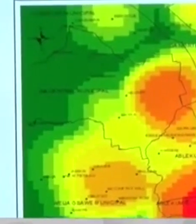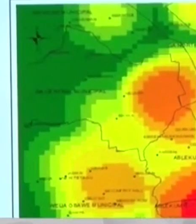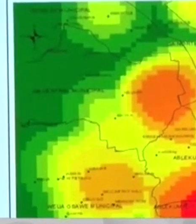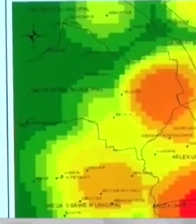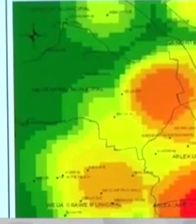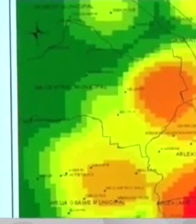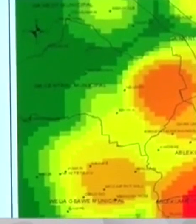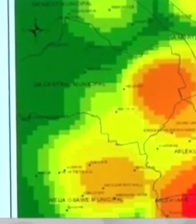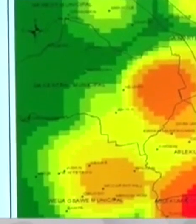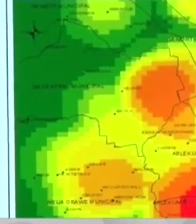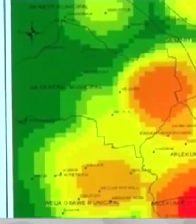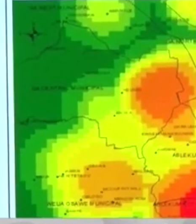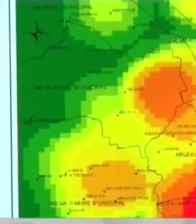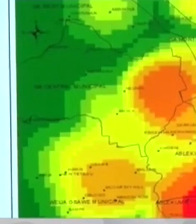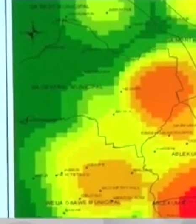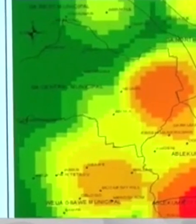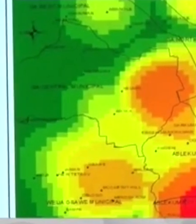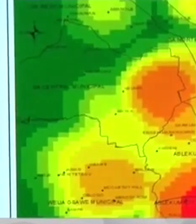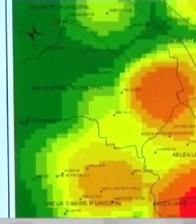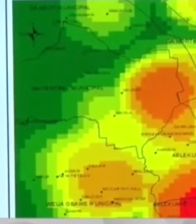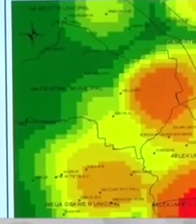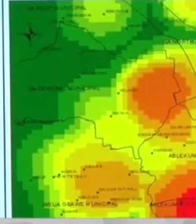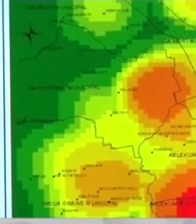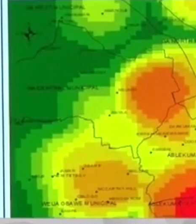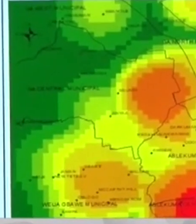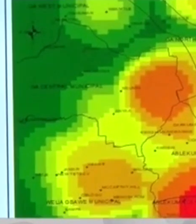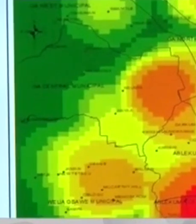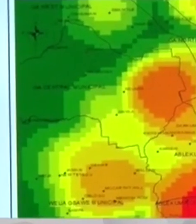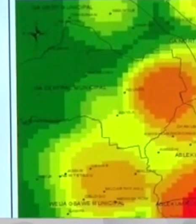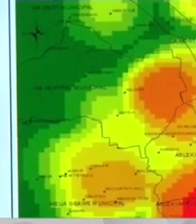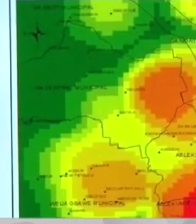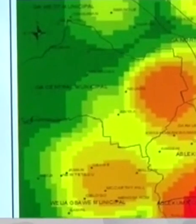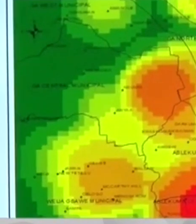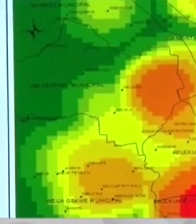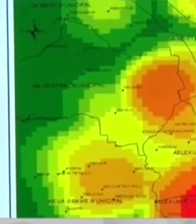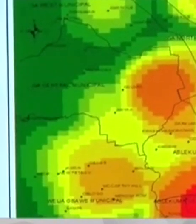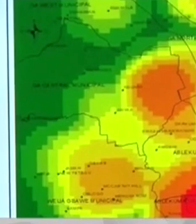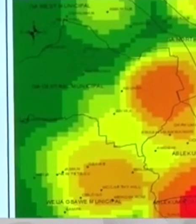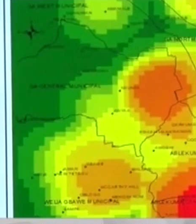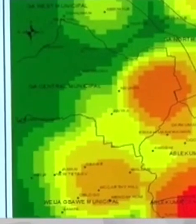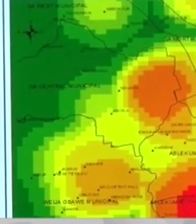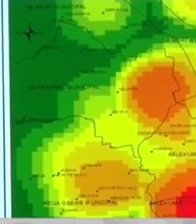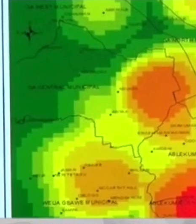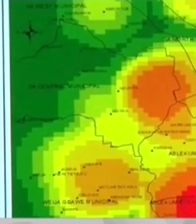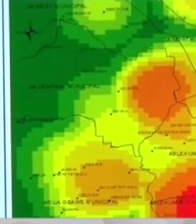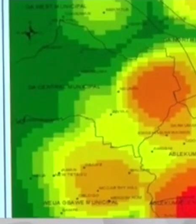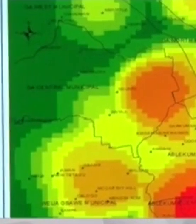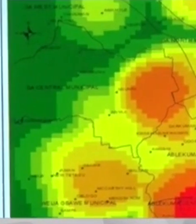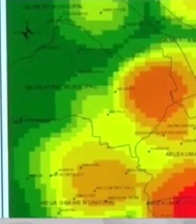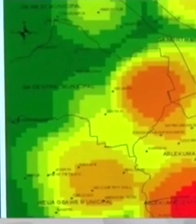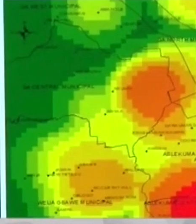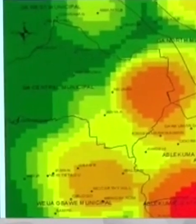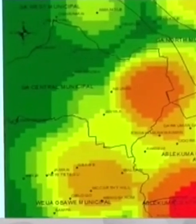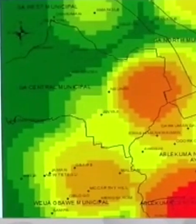recorded relatively low figures. So Shauti only reported 1, Ashaman 1, so Ashaman cases are coming